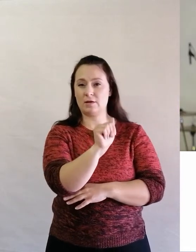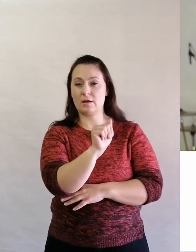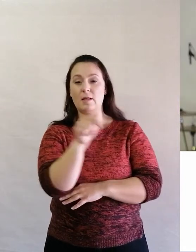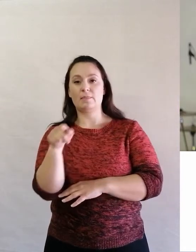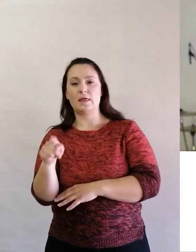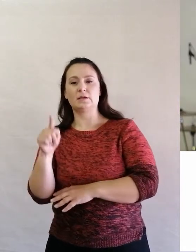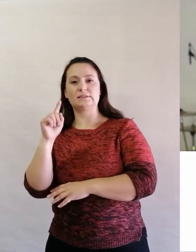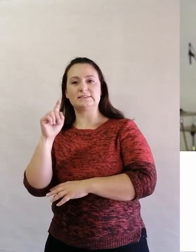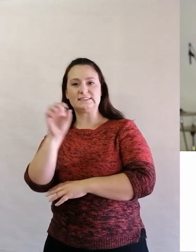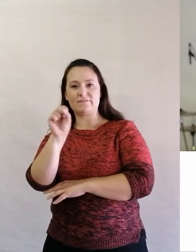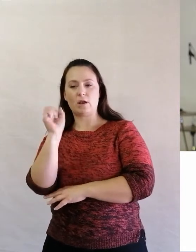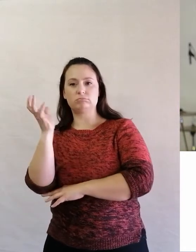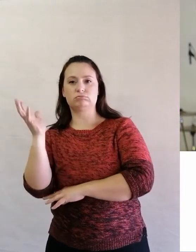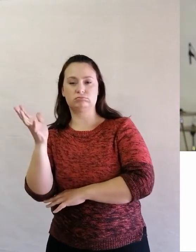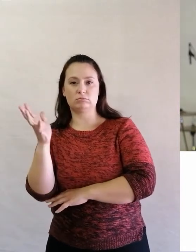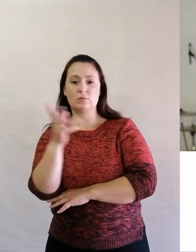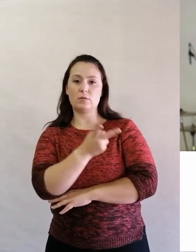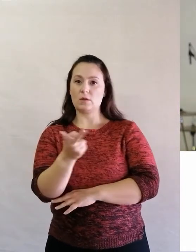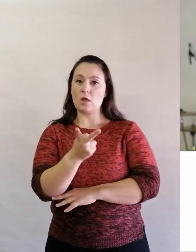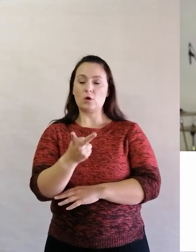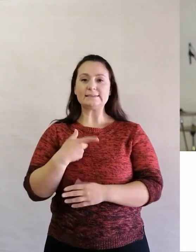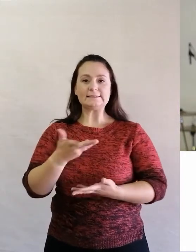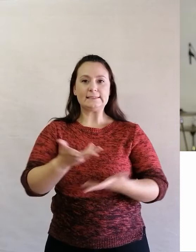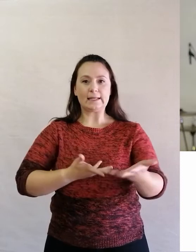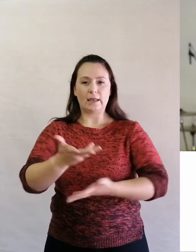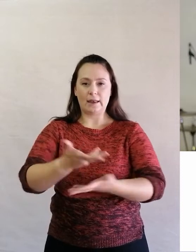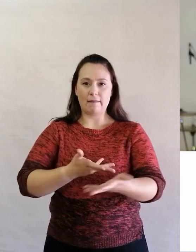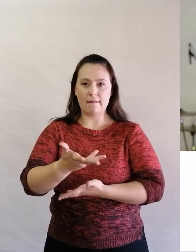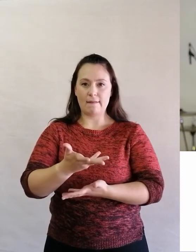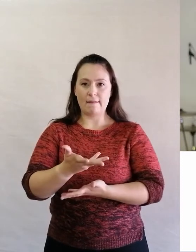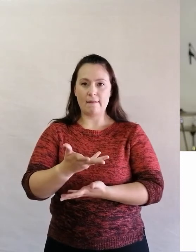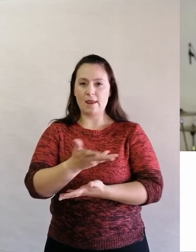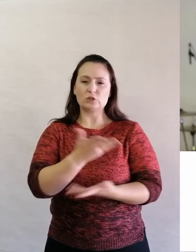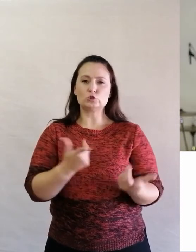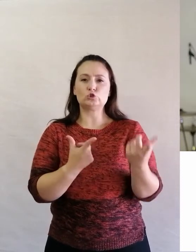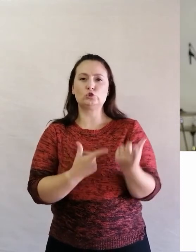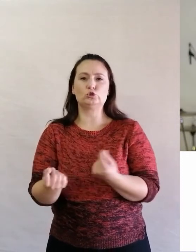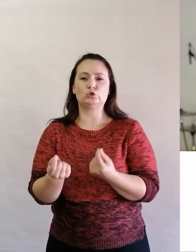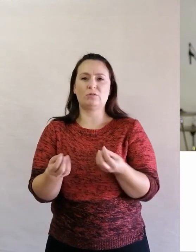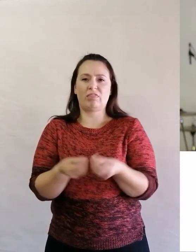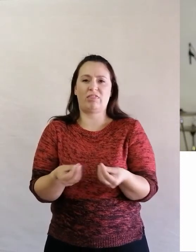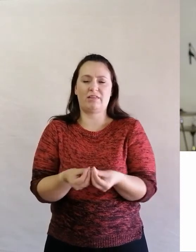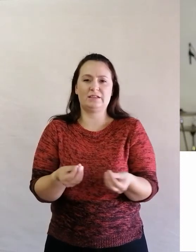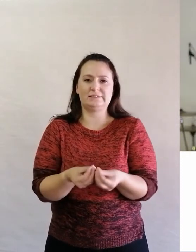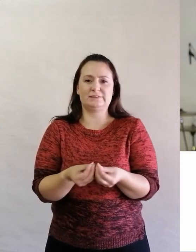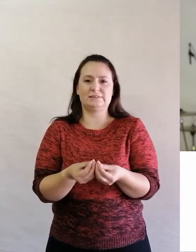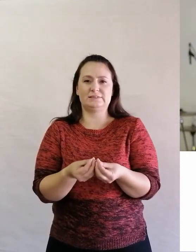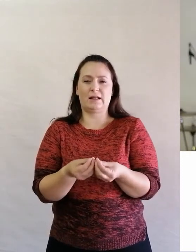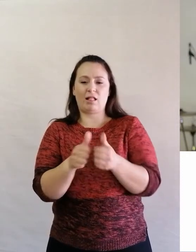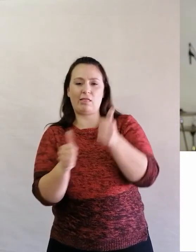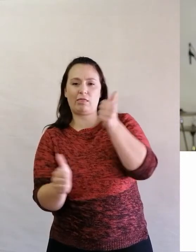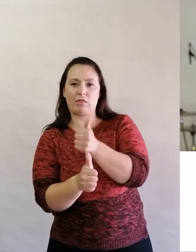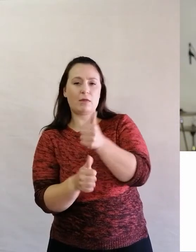kind of show us that even though they appointed as deacons, the job was not just about menial tasks, but ministering powerfully. And all